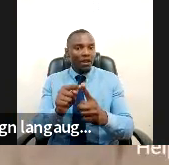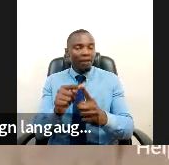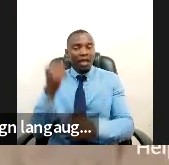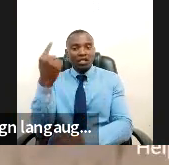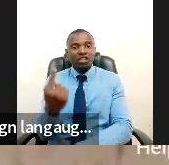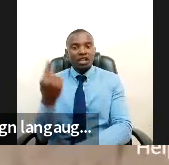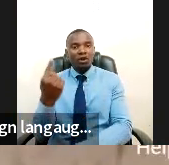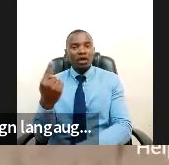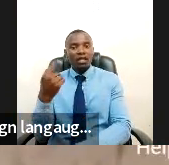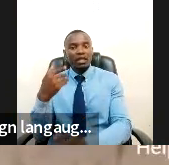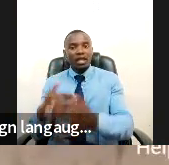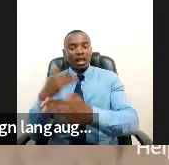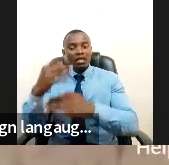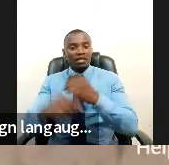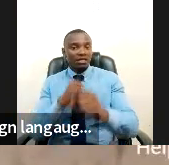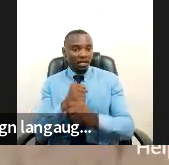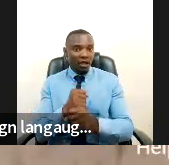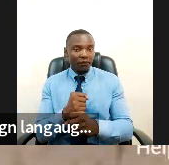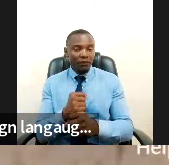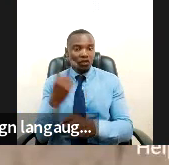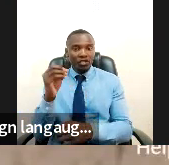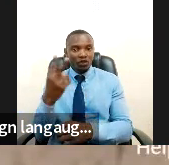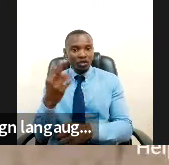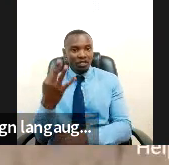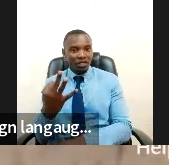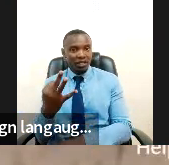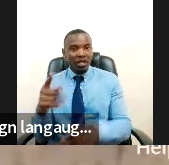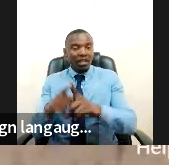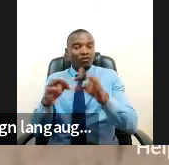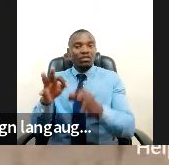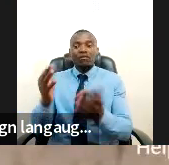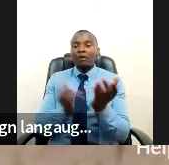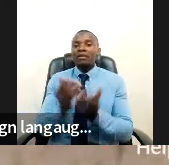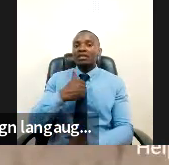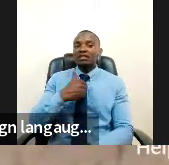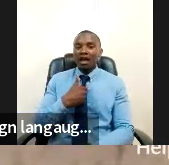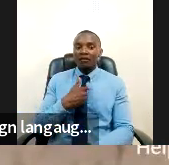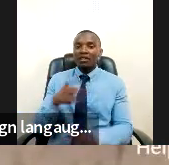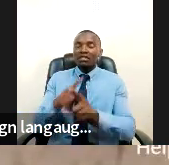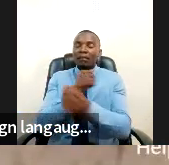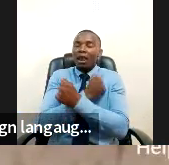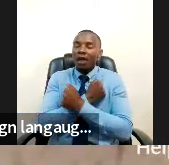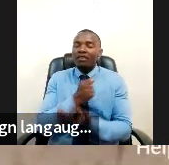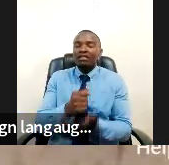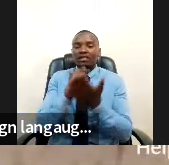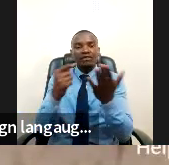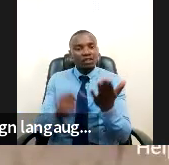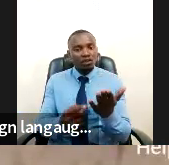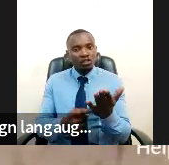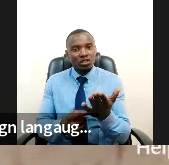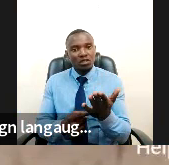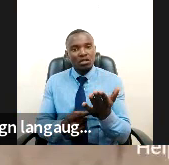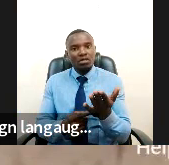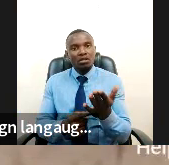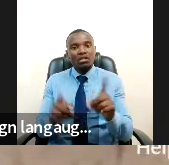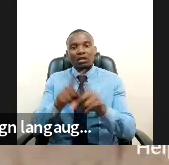of 2023. If you're an entrepreneur that is passionate about assistive technology and are interested in the